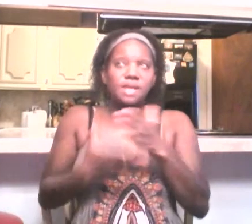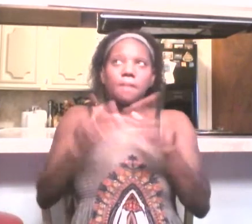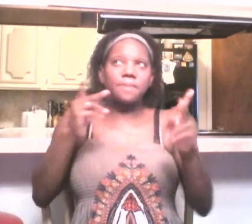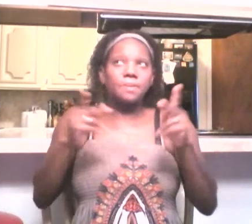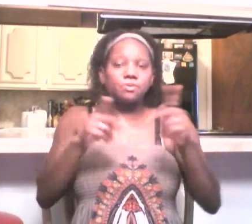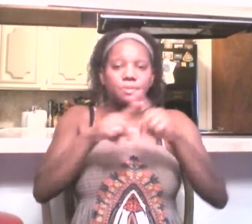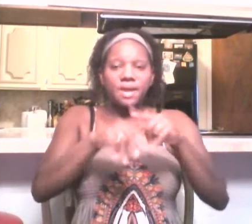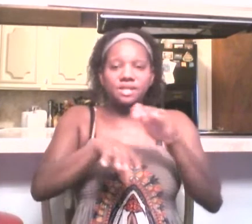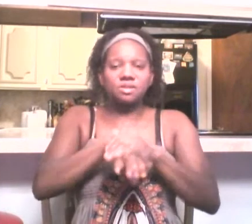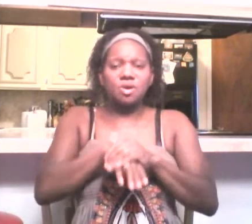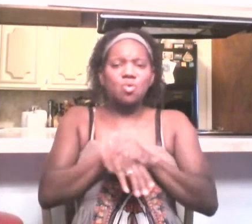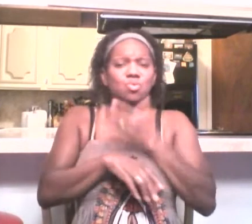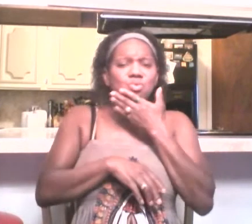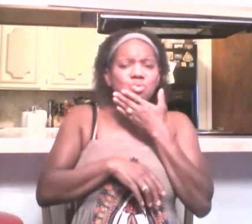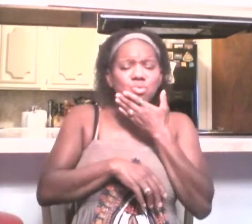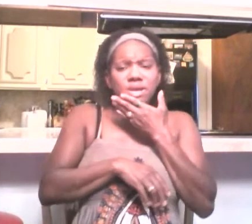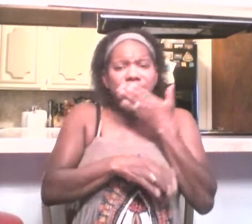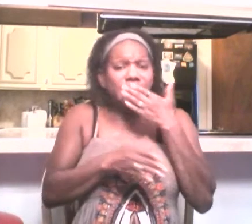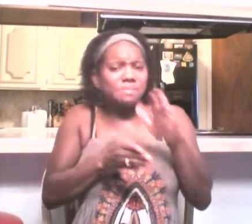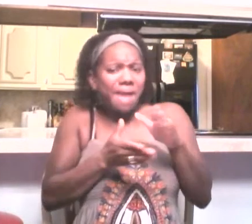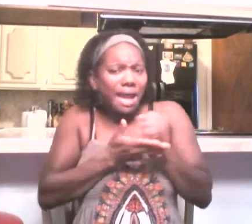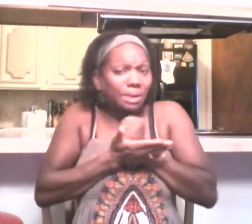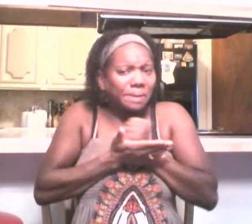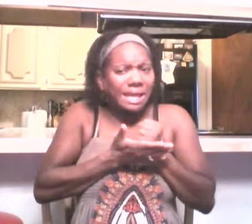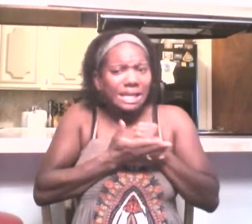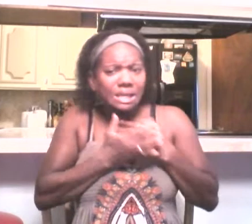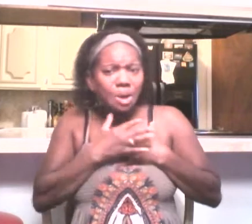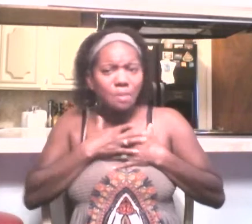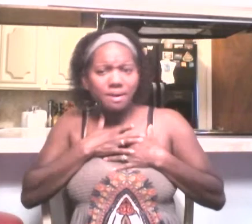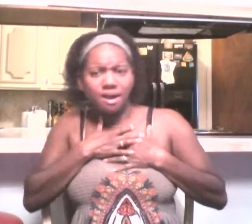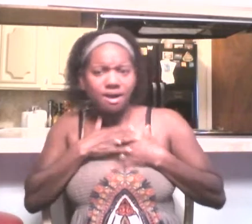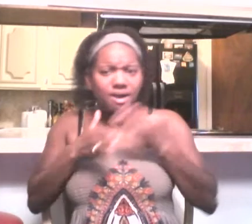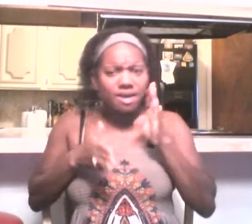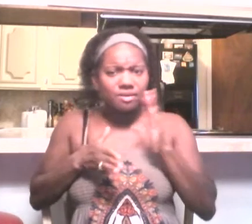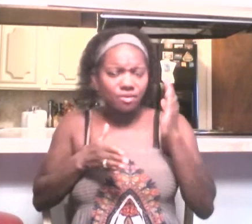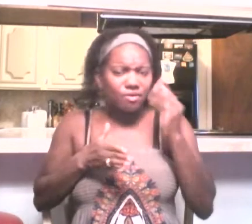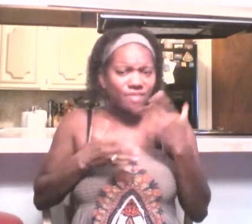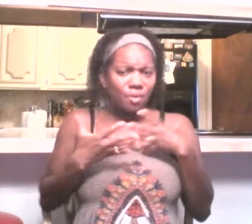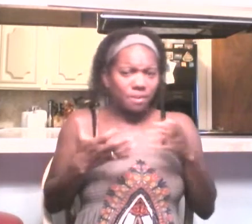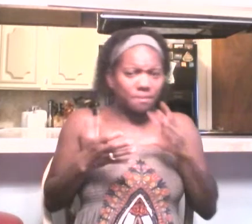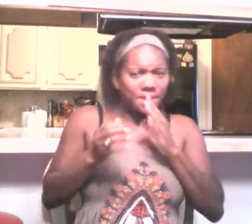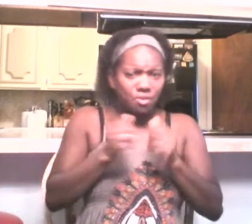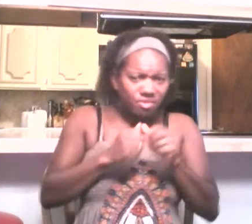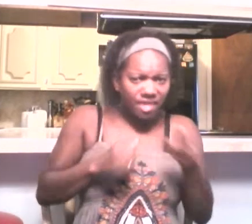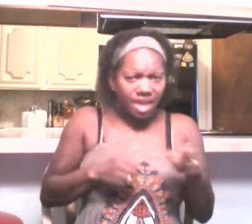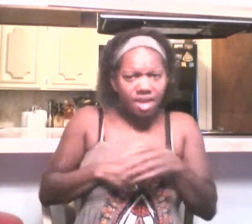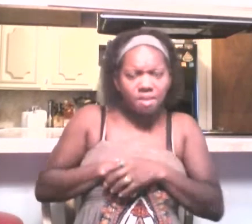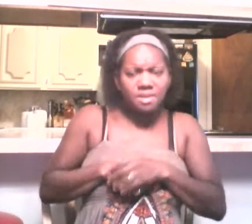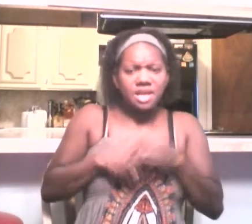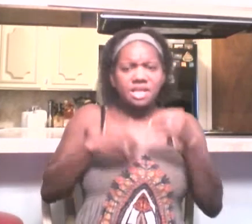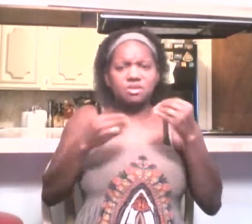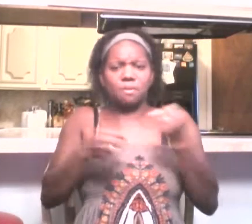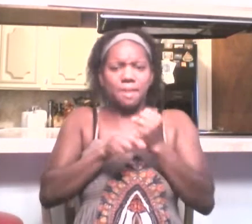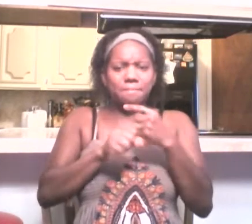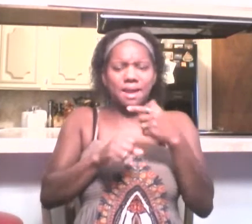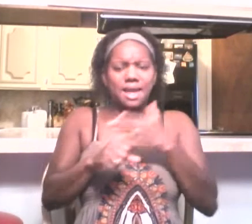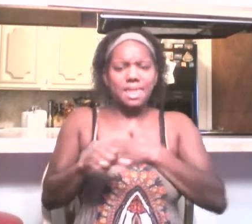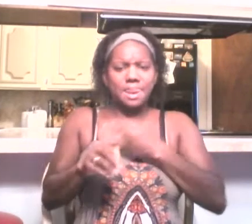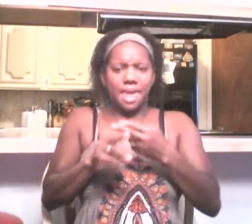Some people depend on, ooh, his bad credit, oh my God, as long as I want to be with him. It's gonna make my